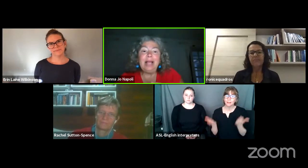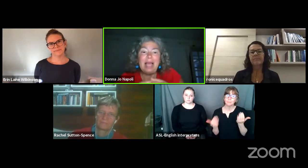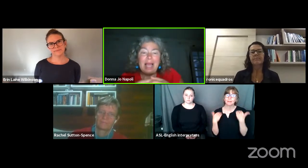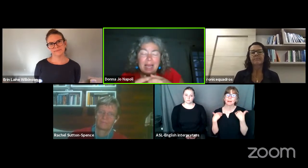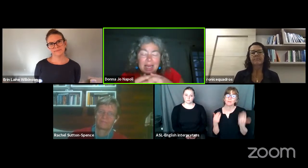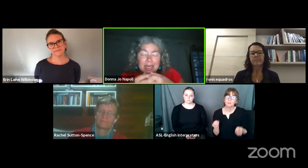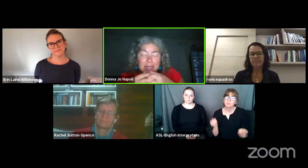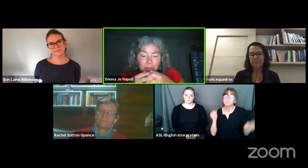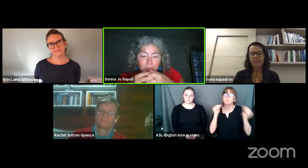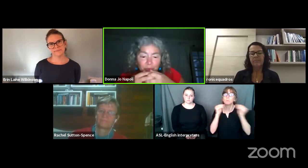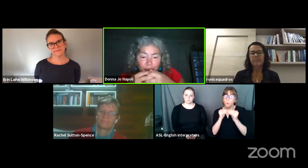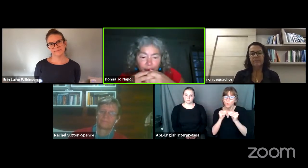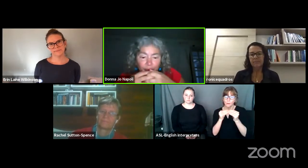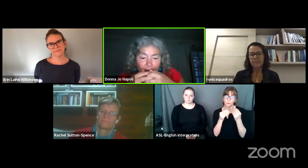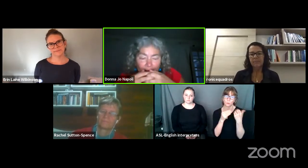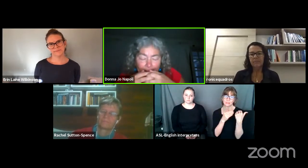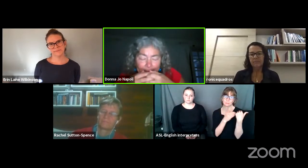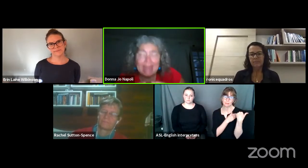to